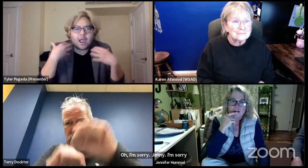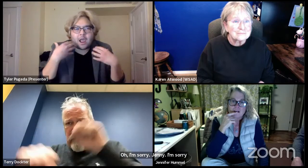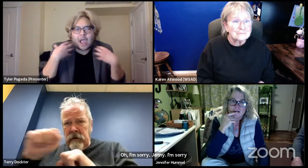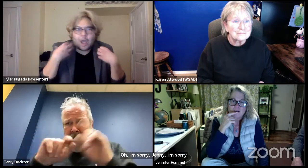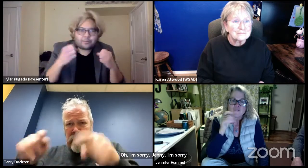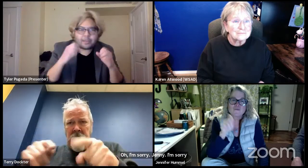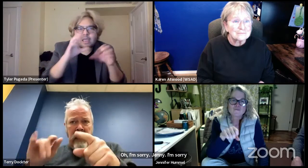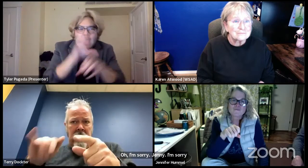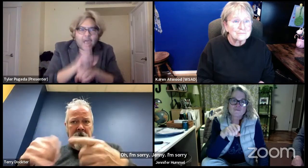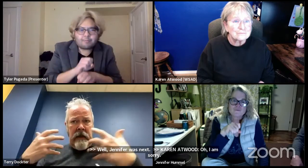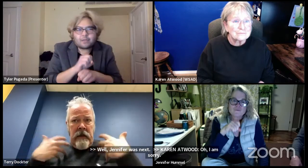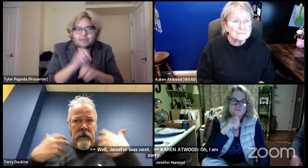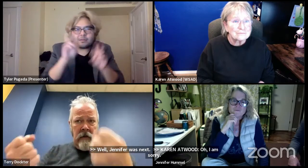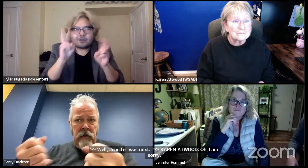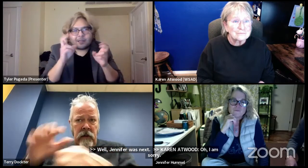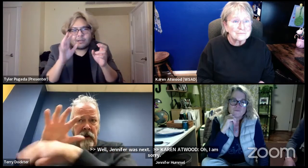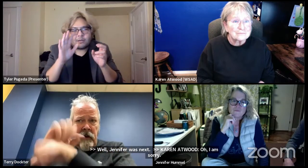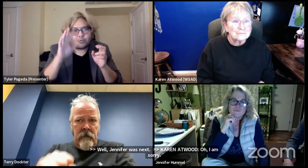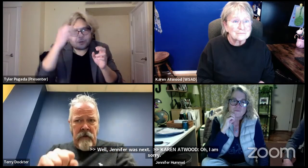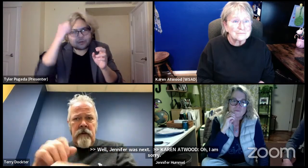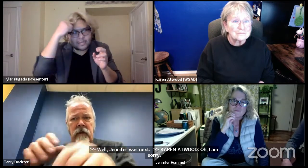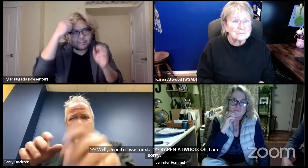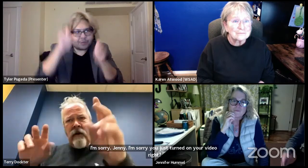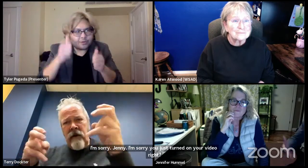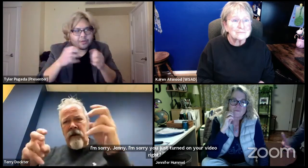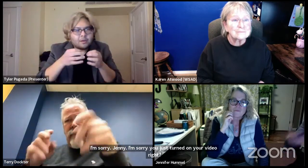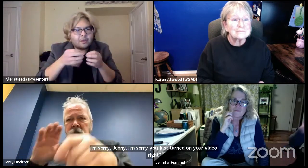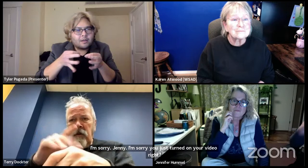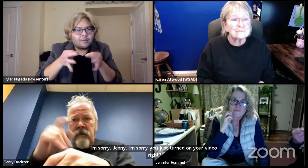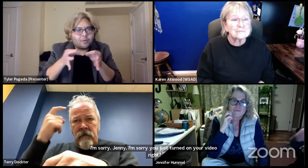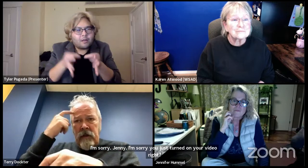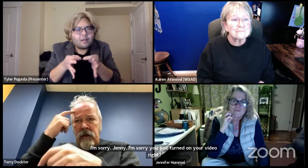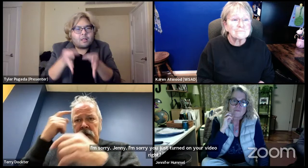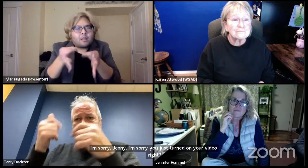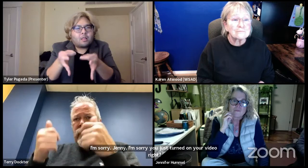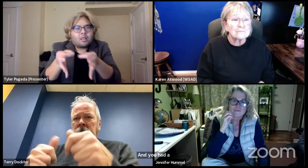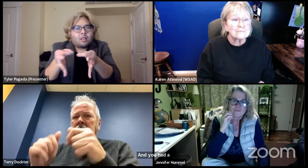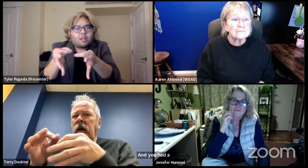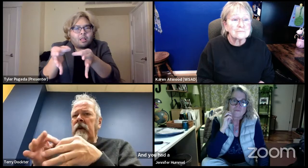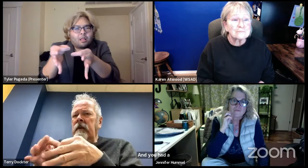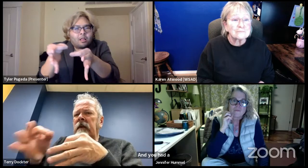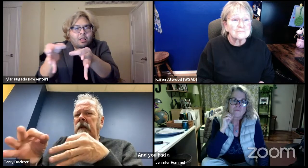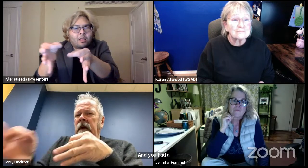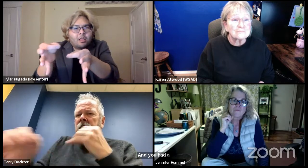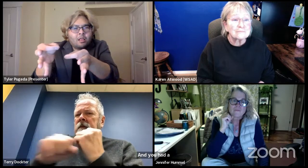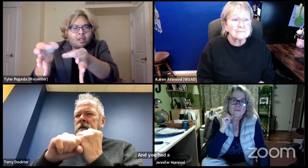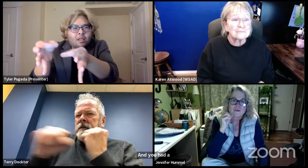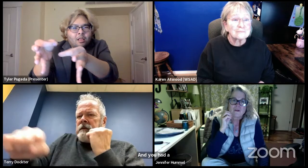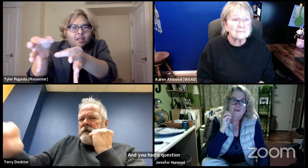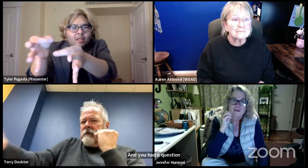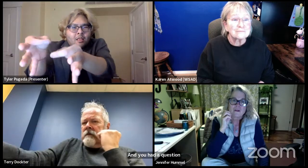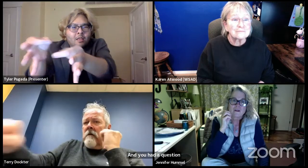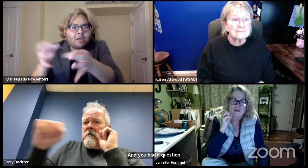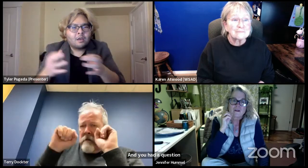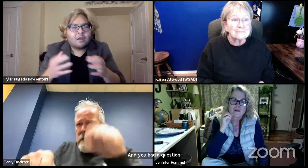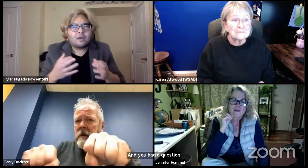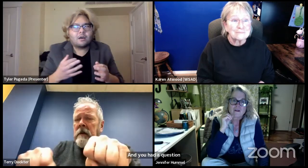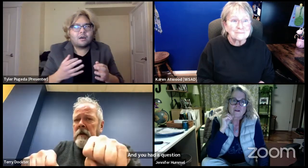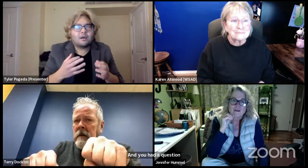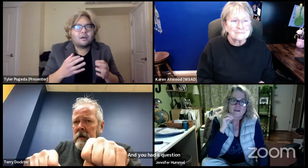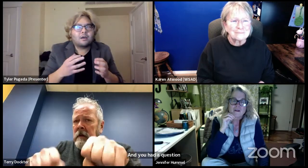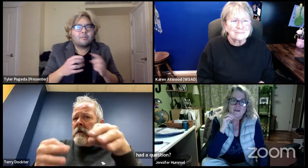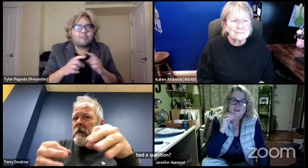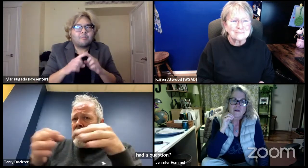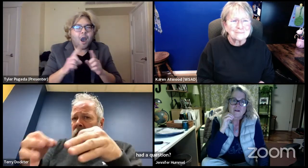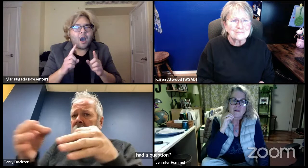avoid in our lives. What we can do is lessen its effects and delay its effects. So if